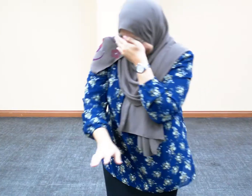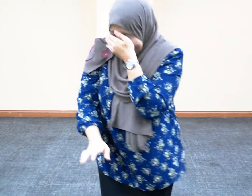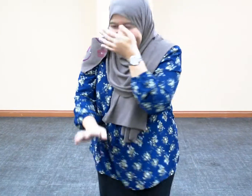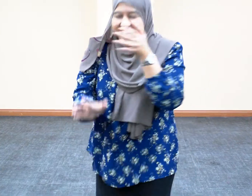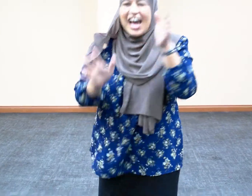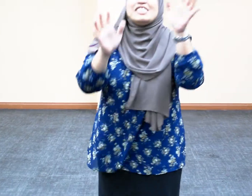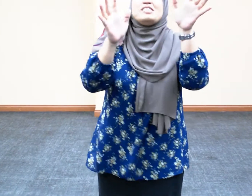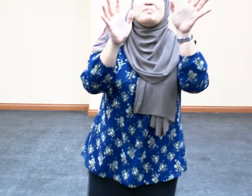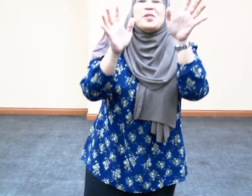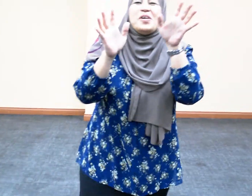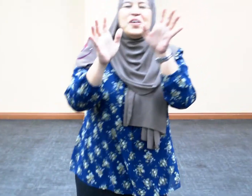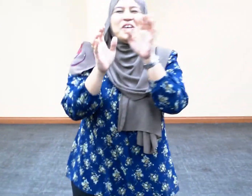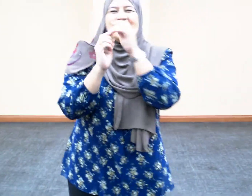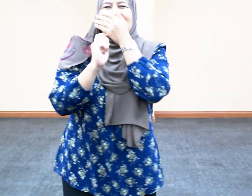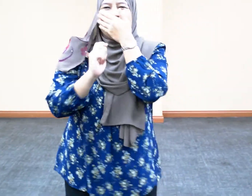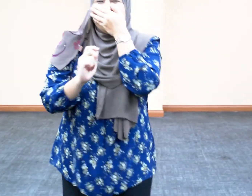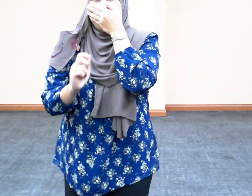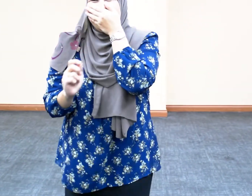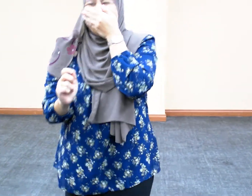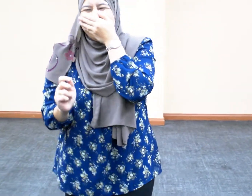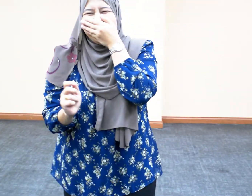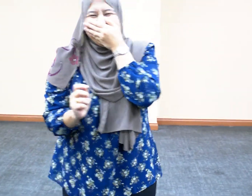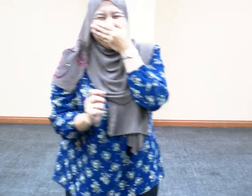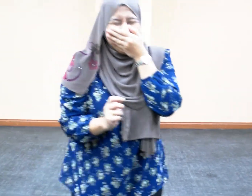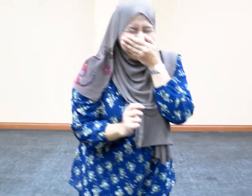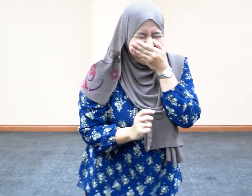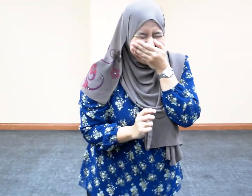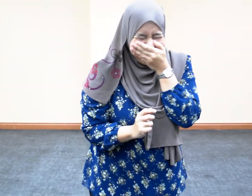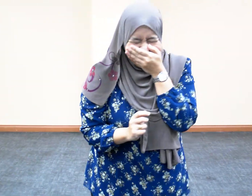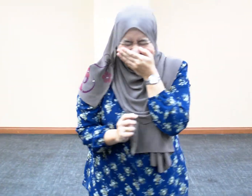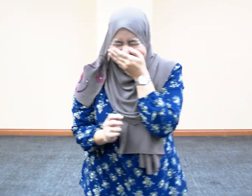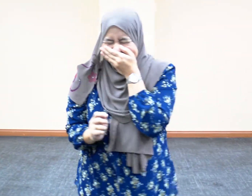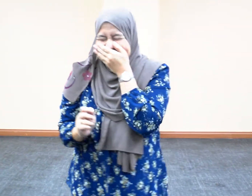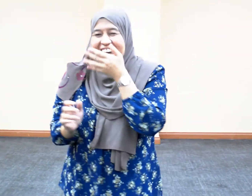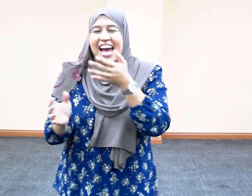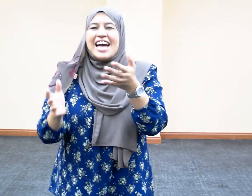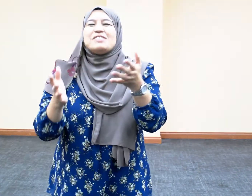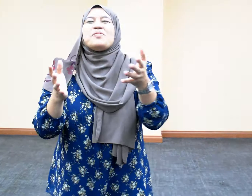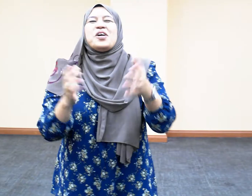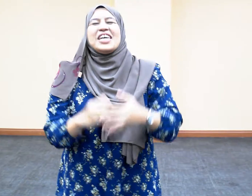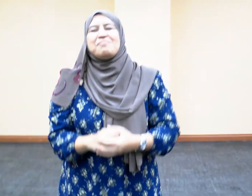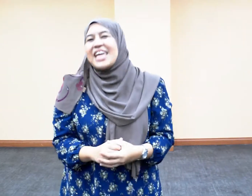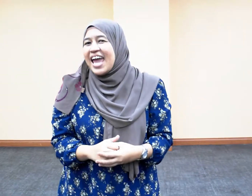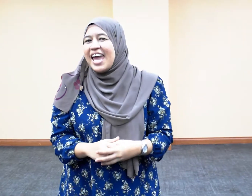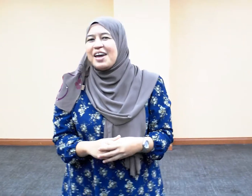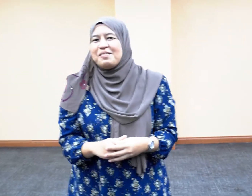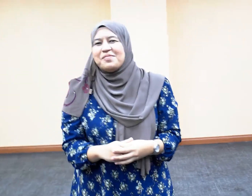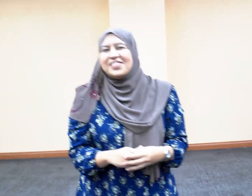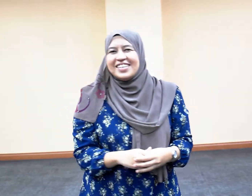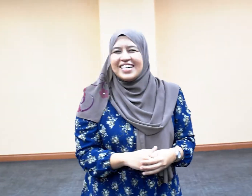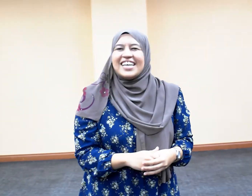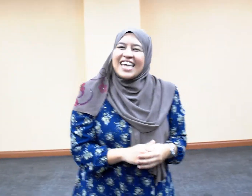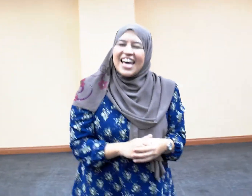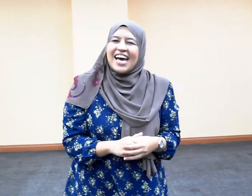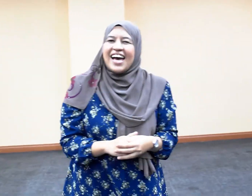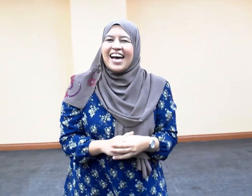This is English ghost or Malay ghost? I spoke in NBL NBL? Then